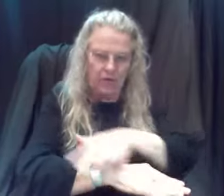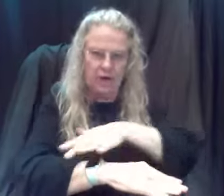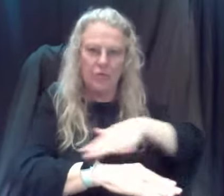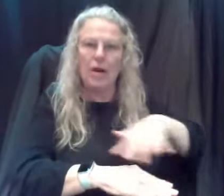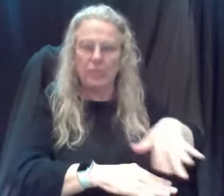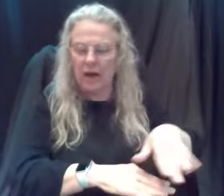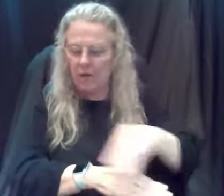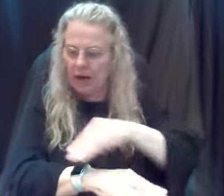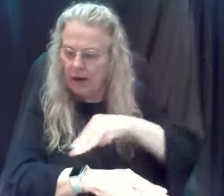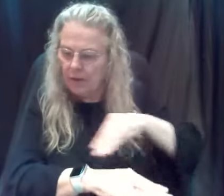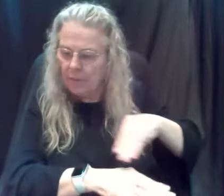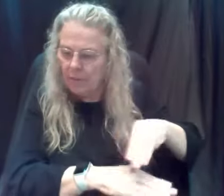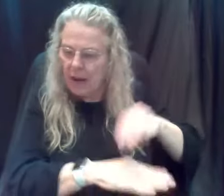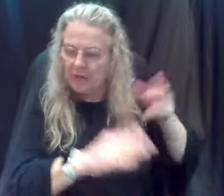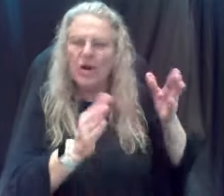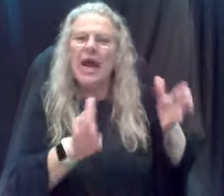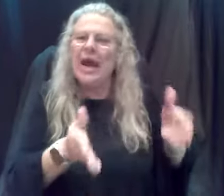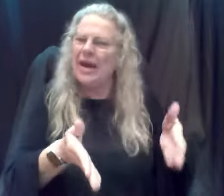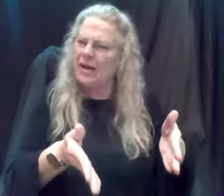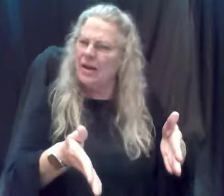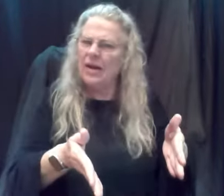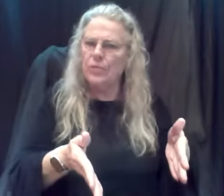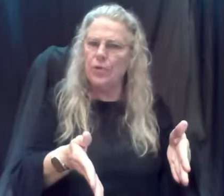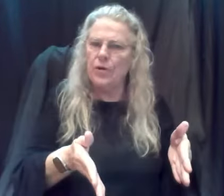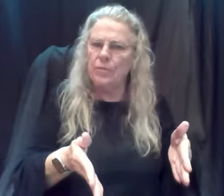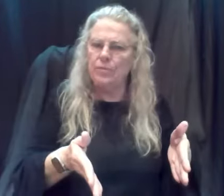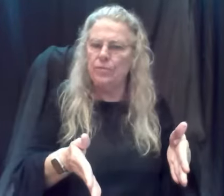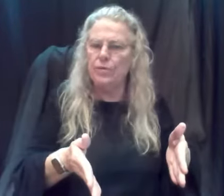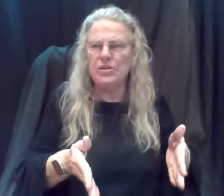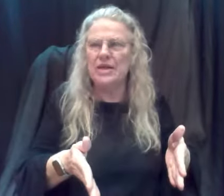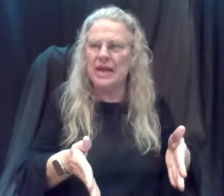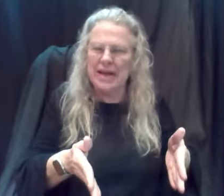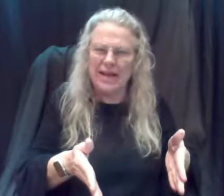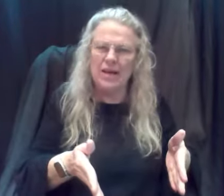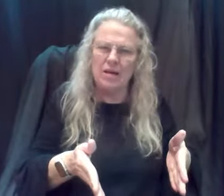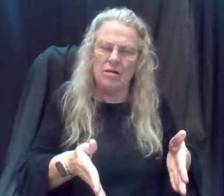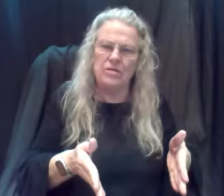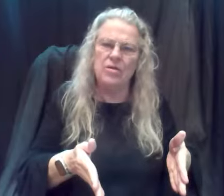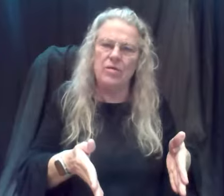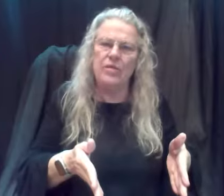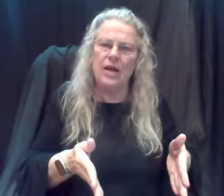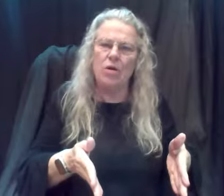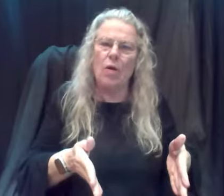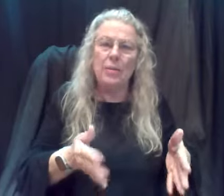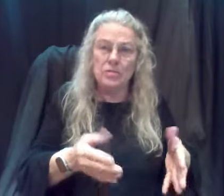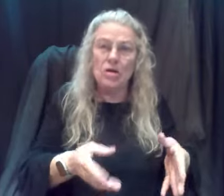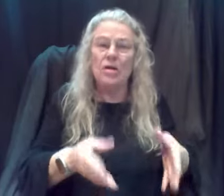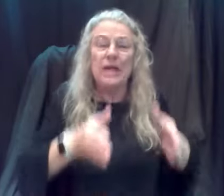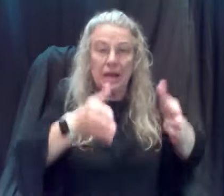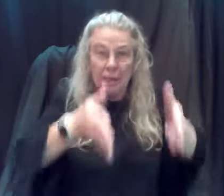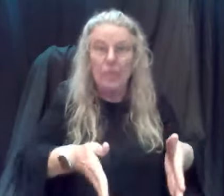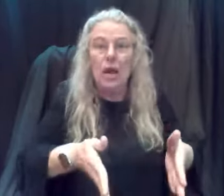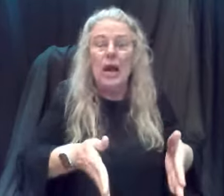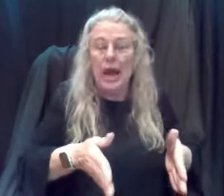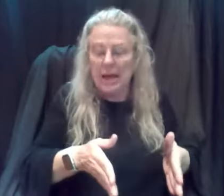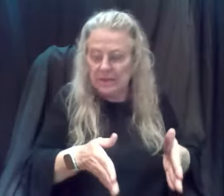ground area here. Master. And I like to put a person ending on it so that they know I'm talking about a single